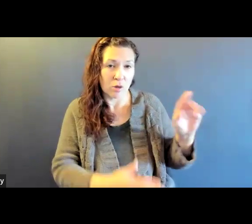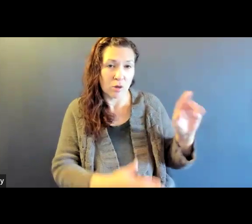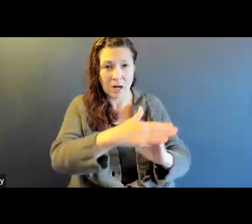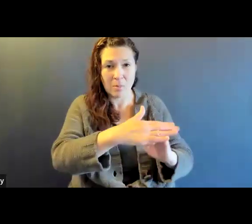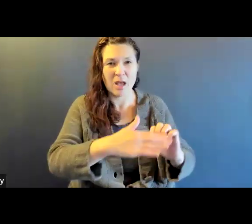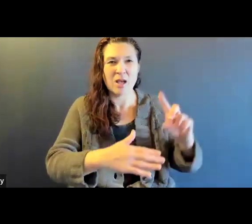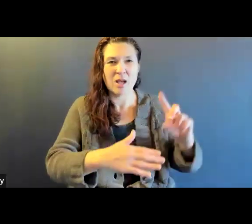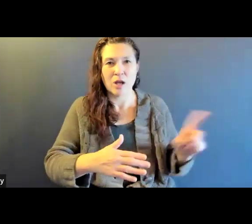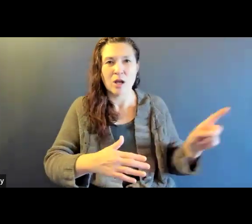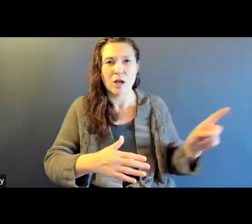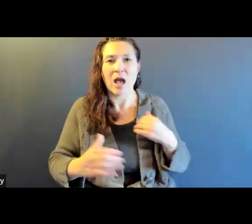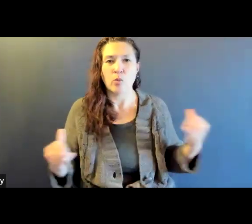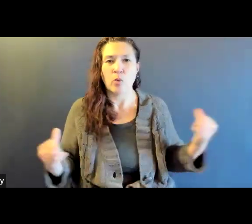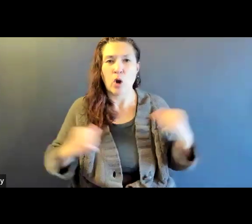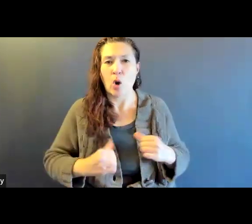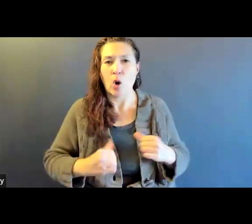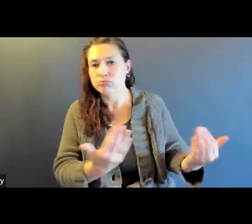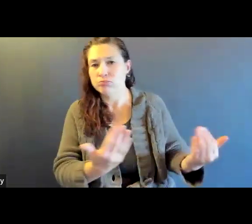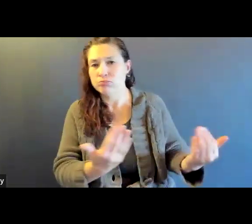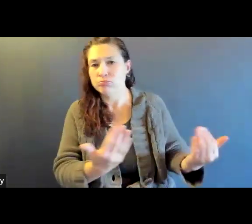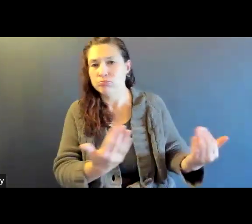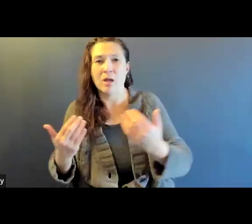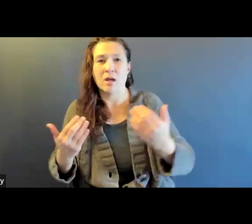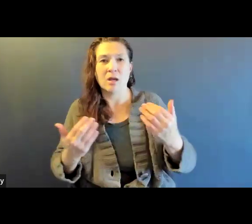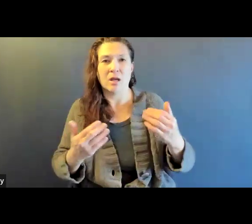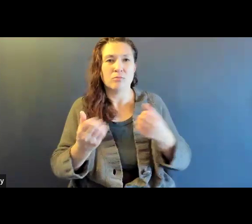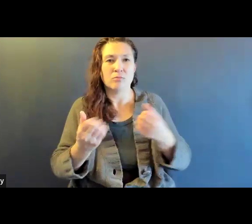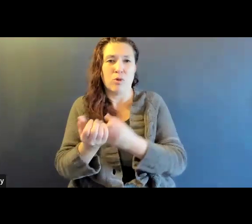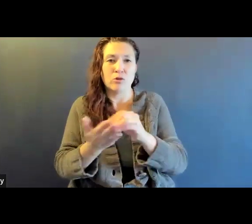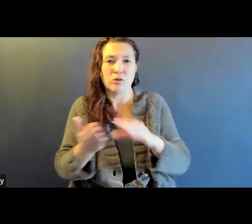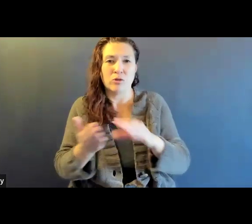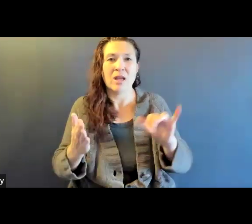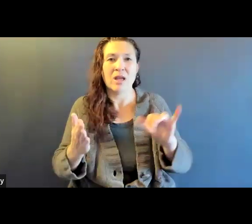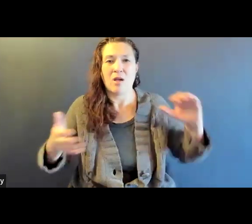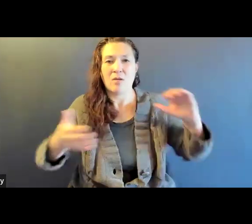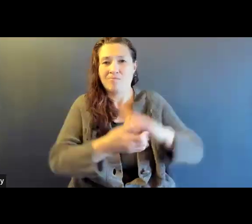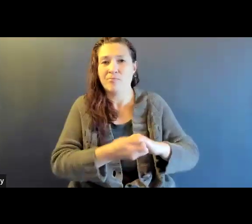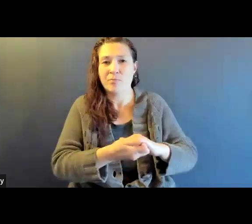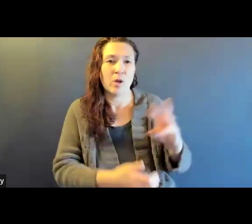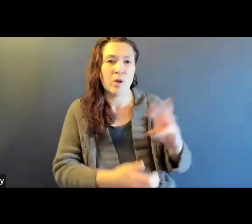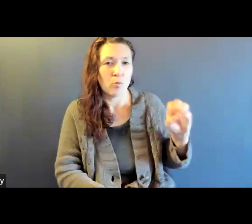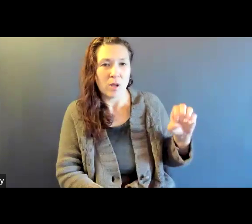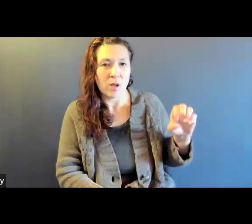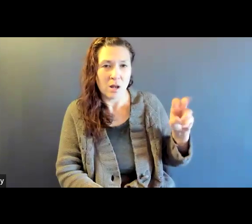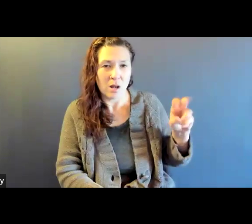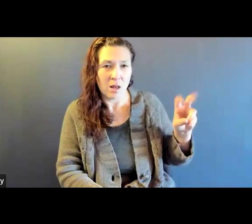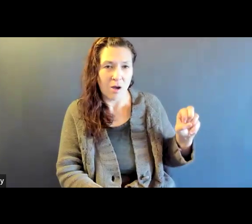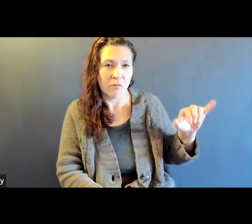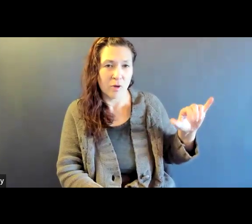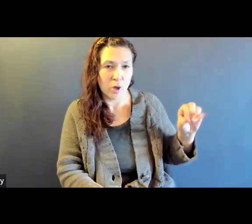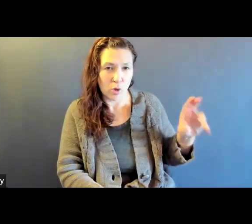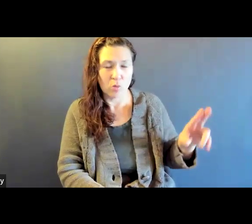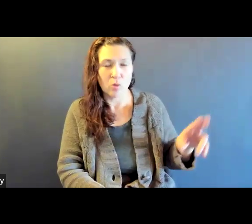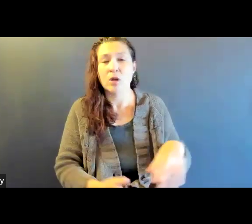successful coat drive for their incredible students in partnership with the We Love You Foundation. Shaw Taylor students receive coats,